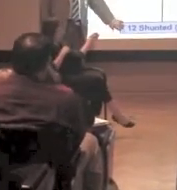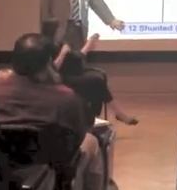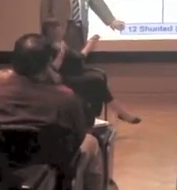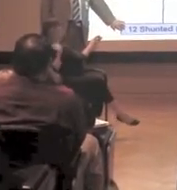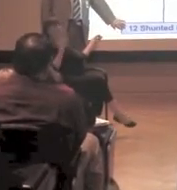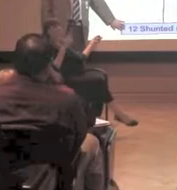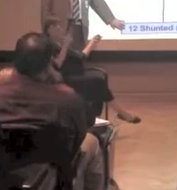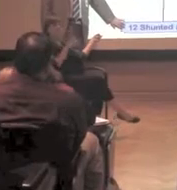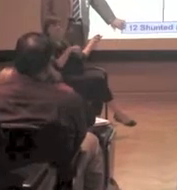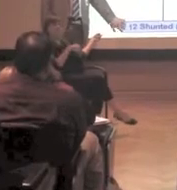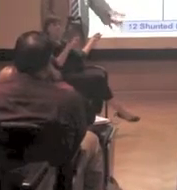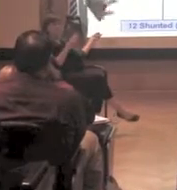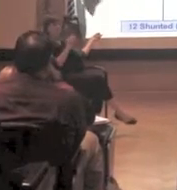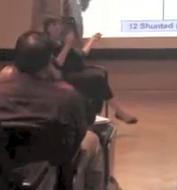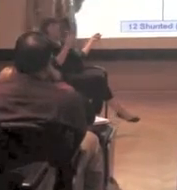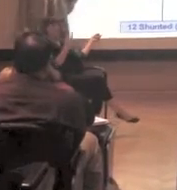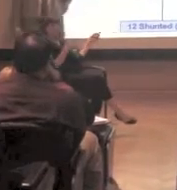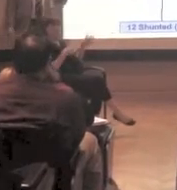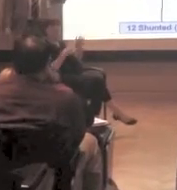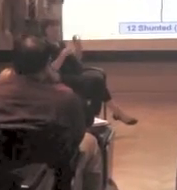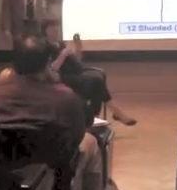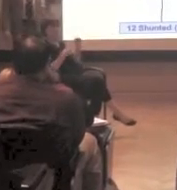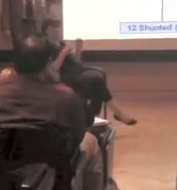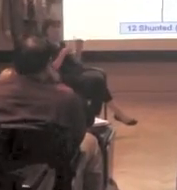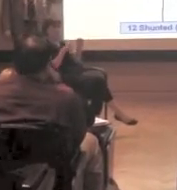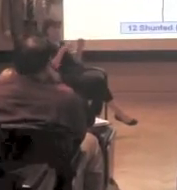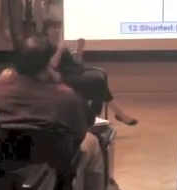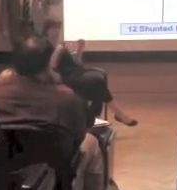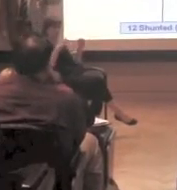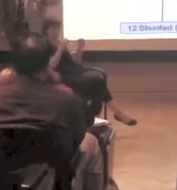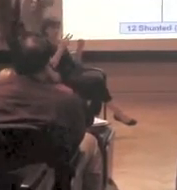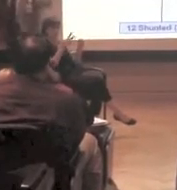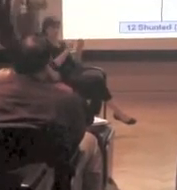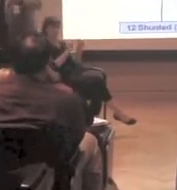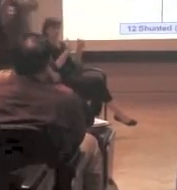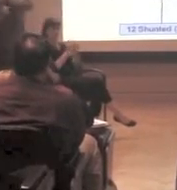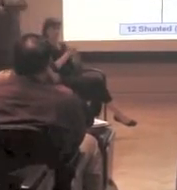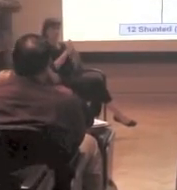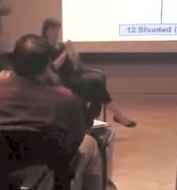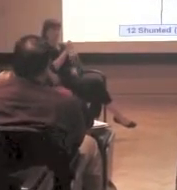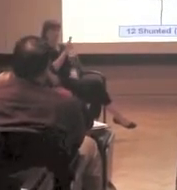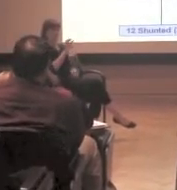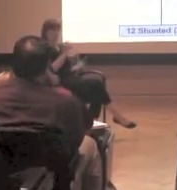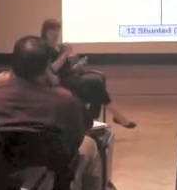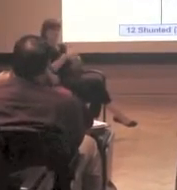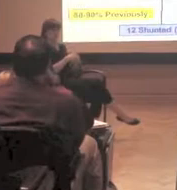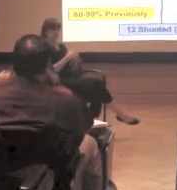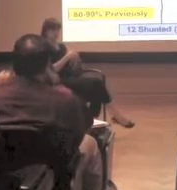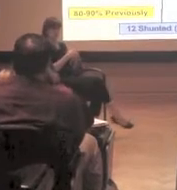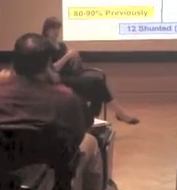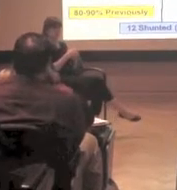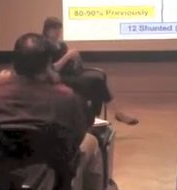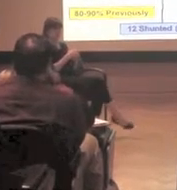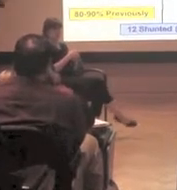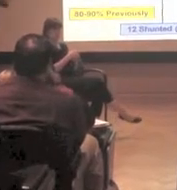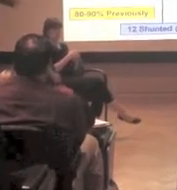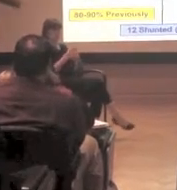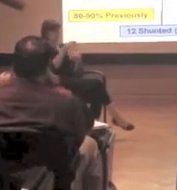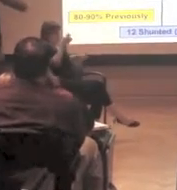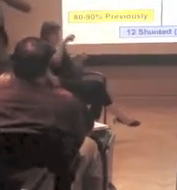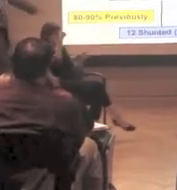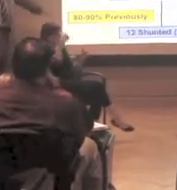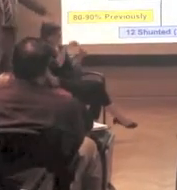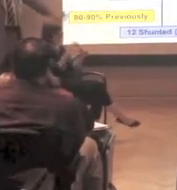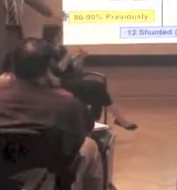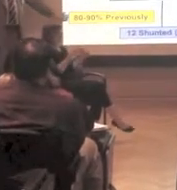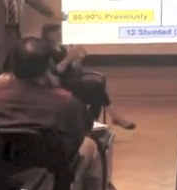since May of 2012, only 40% of children have a shunt with spina bifida now. You got to remember